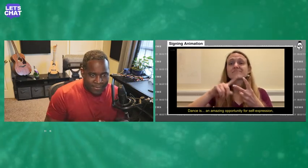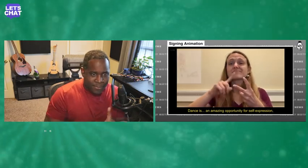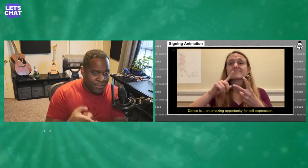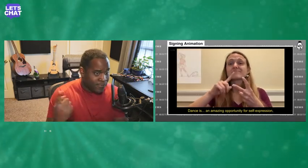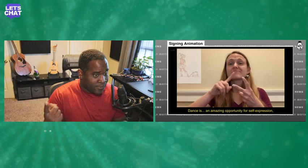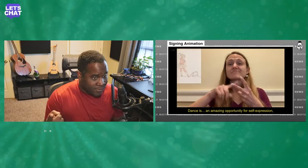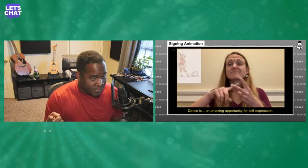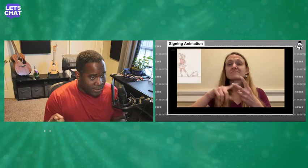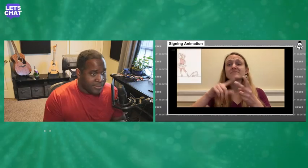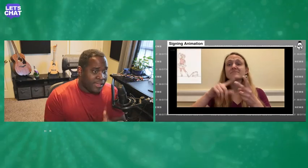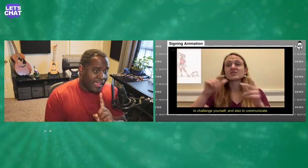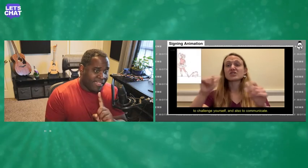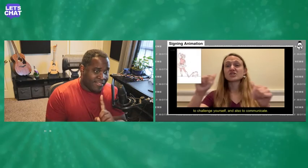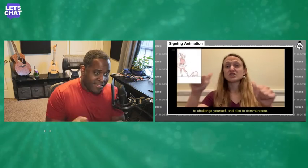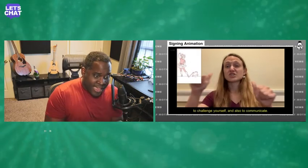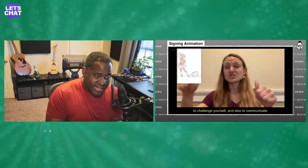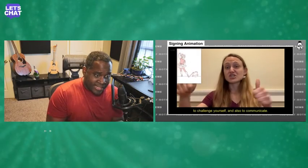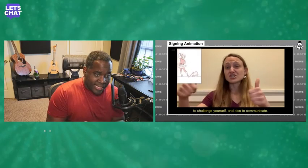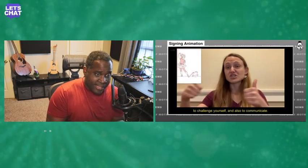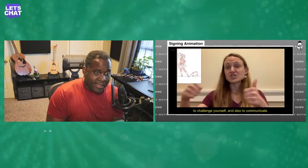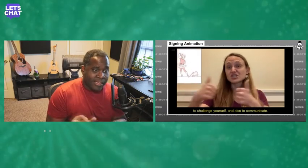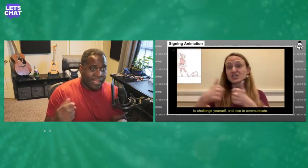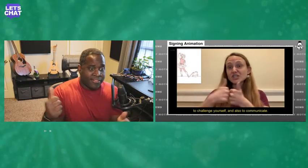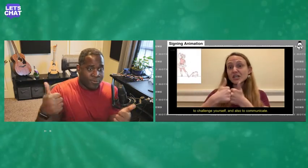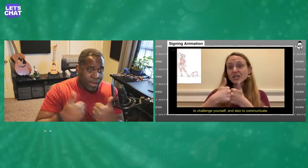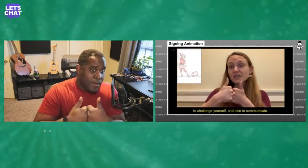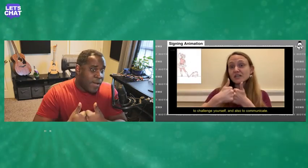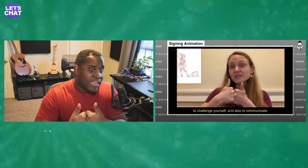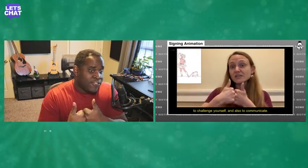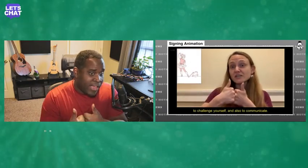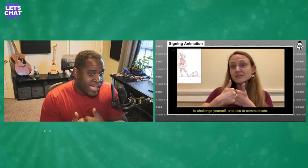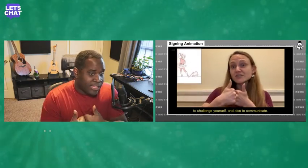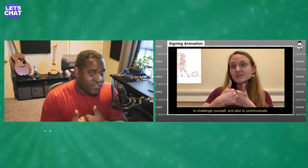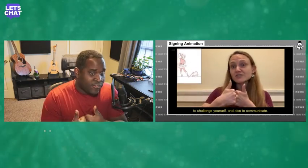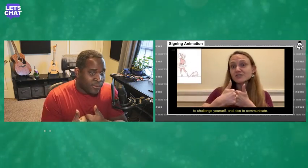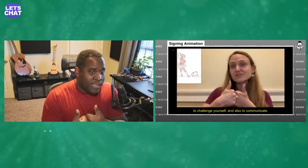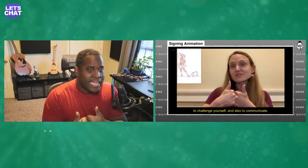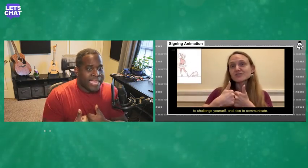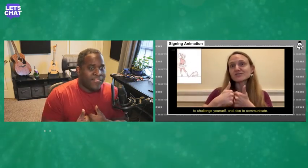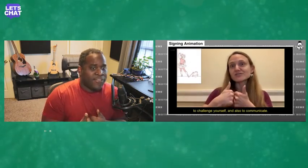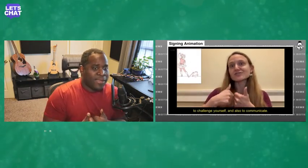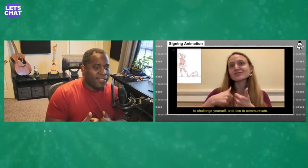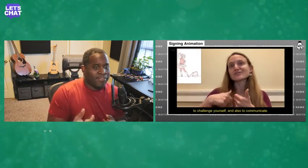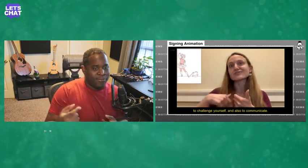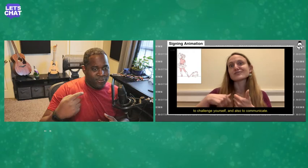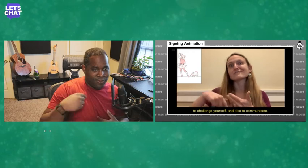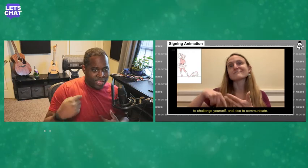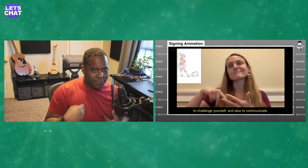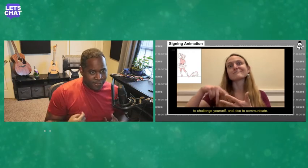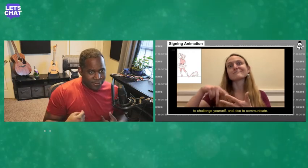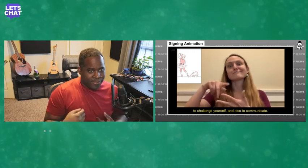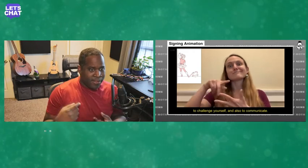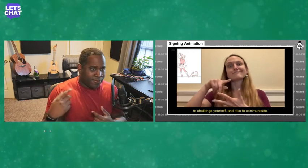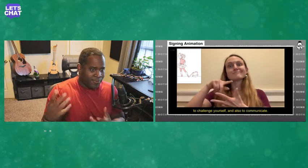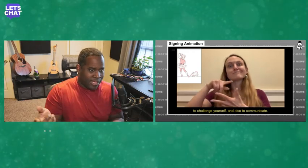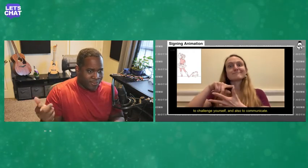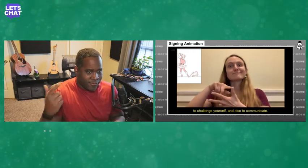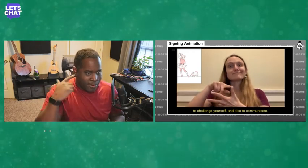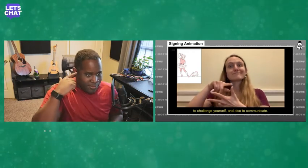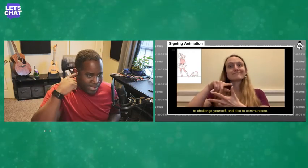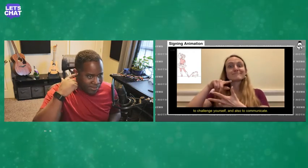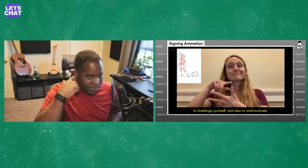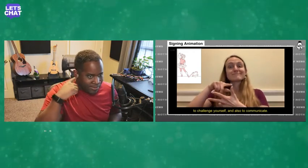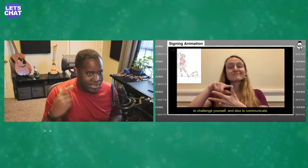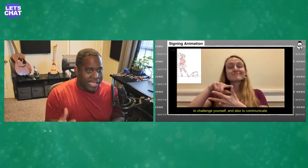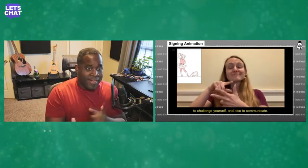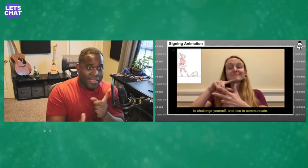for self-expression, first of all. And secondly, it's a great way to challenge. And I guess she means challenge for herself, challenge for